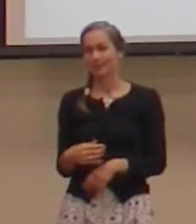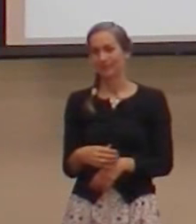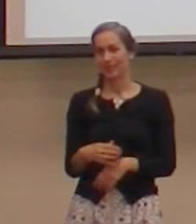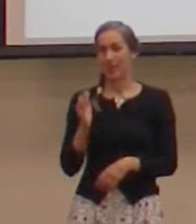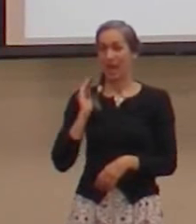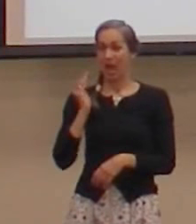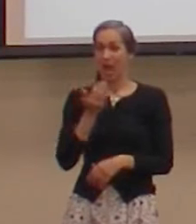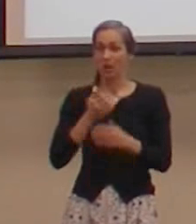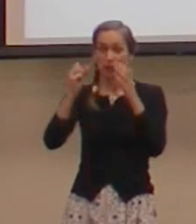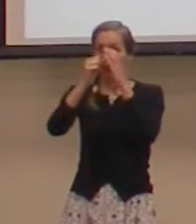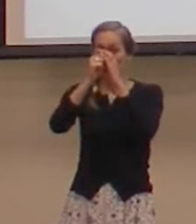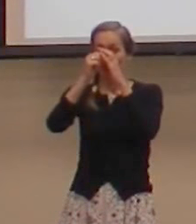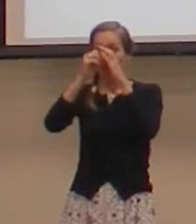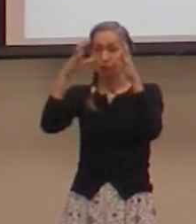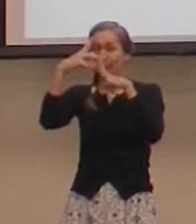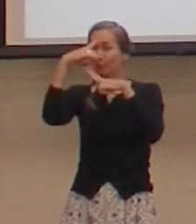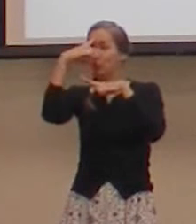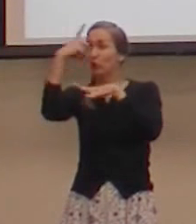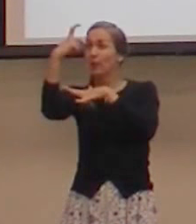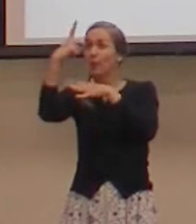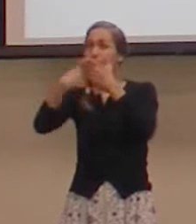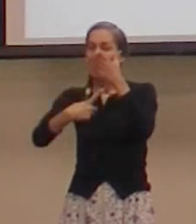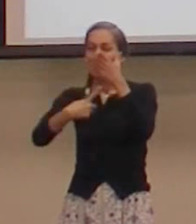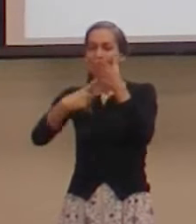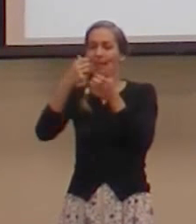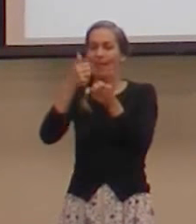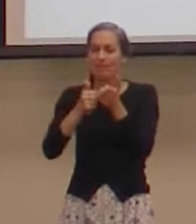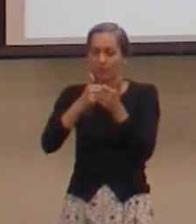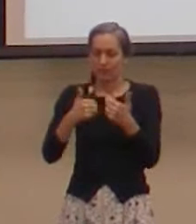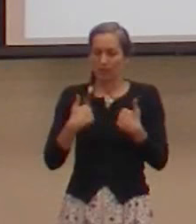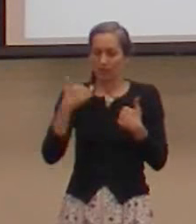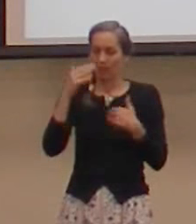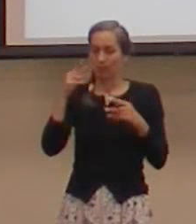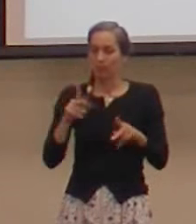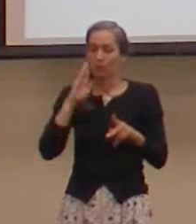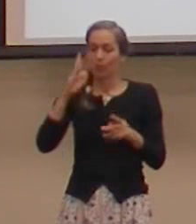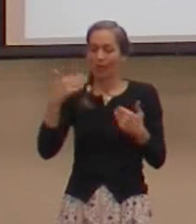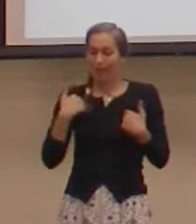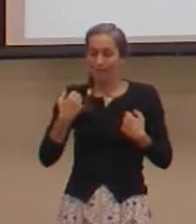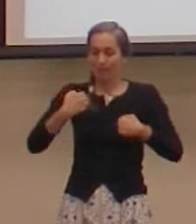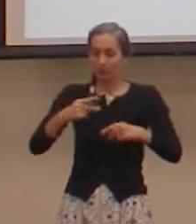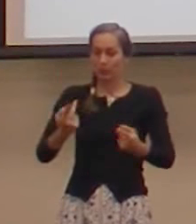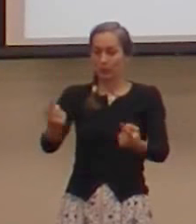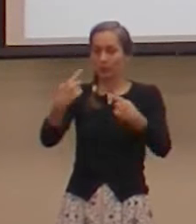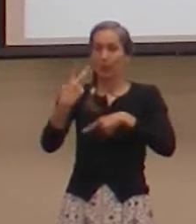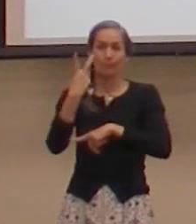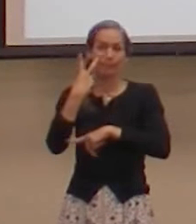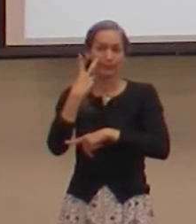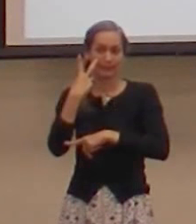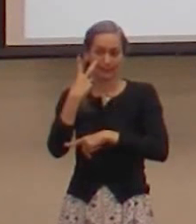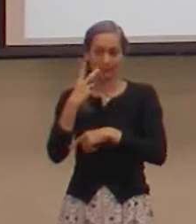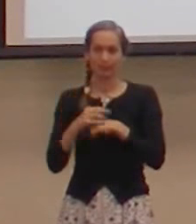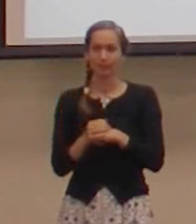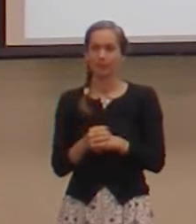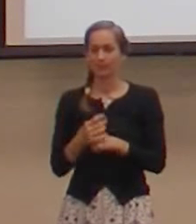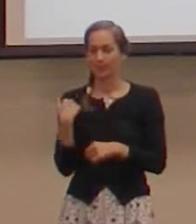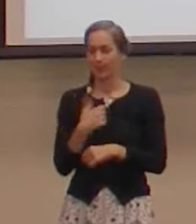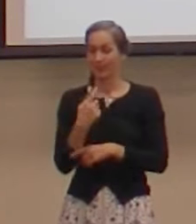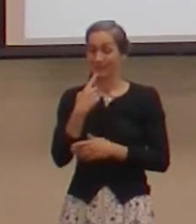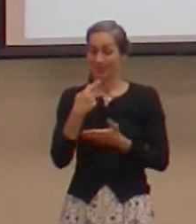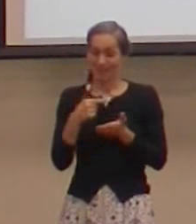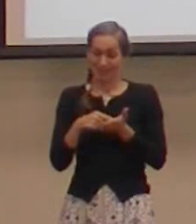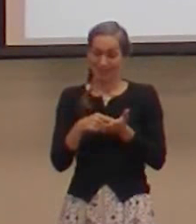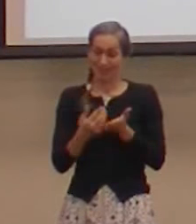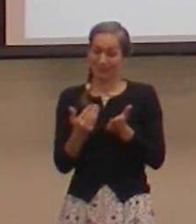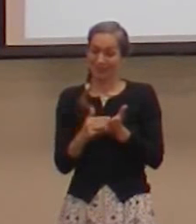dream is that every young person will have the opportunity to come and see. I've heard it said, in fact, we say this, AIM is not